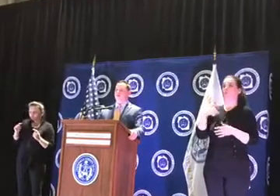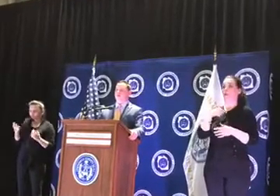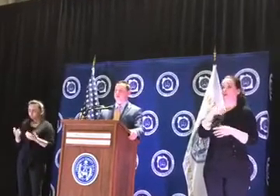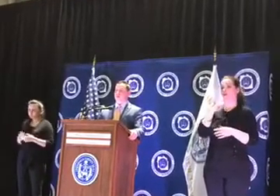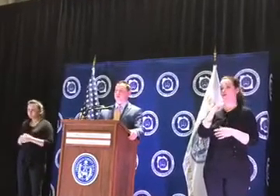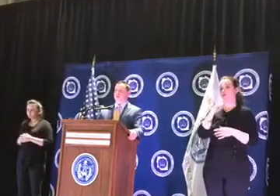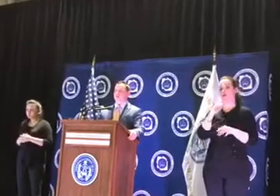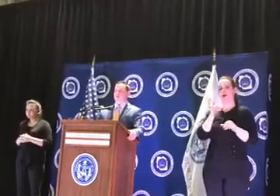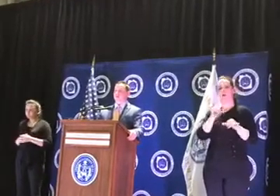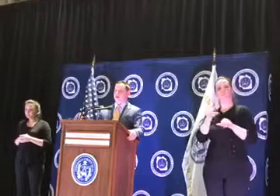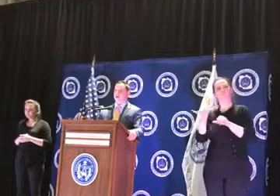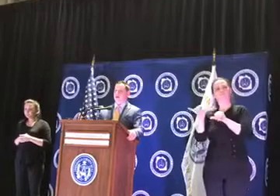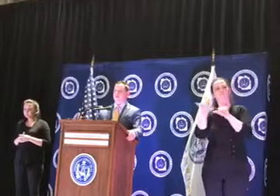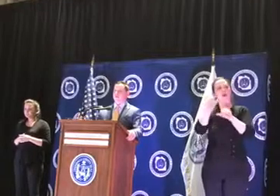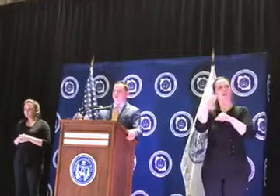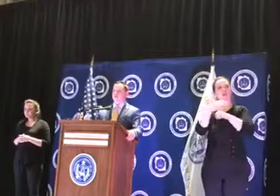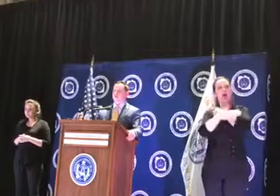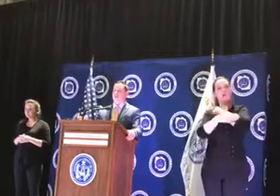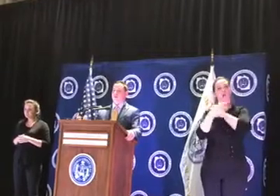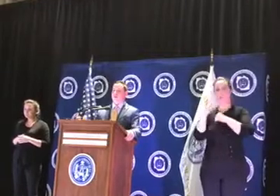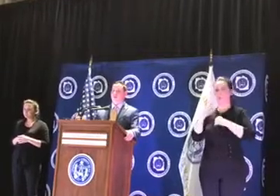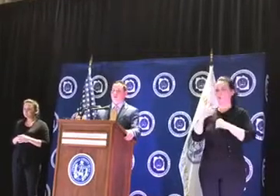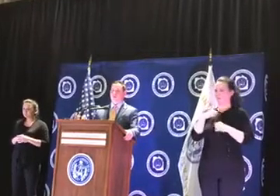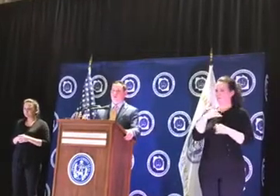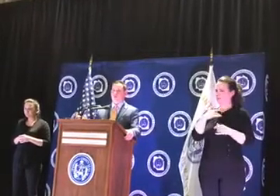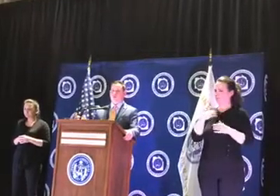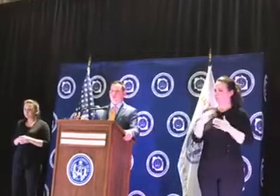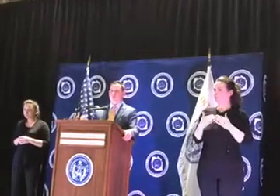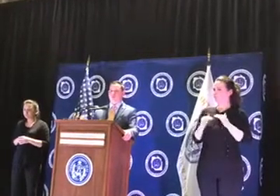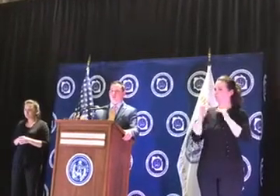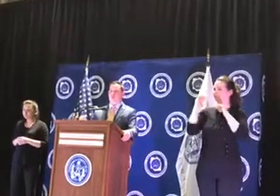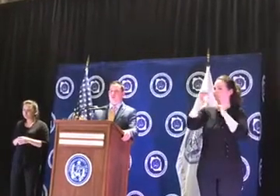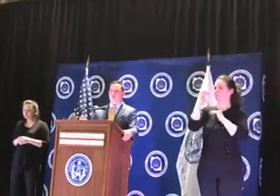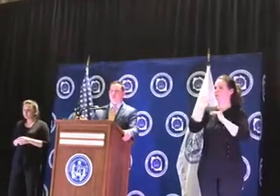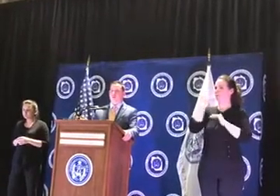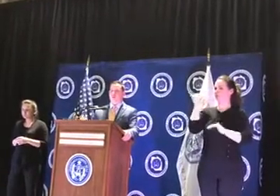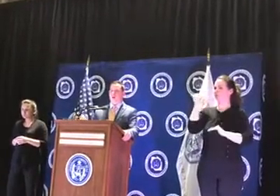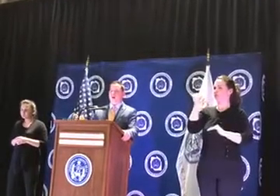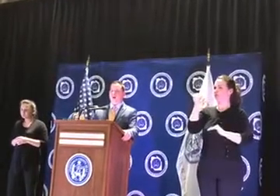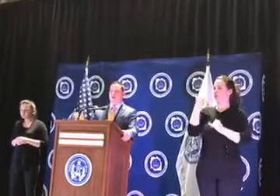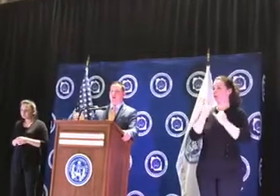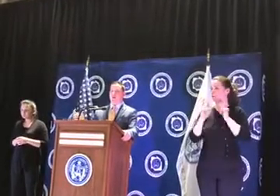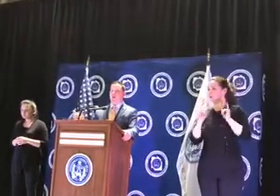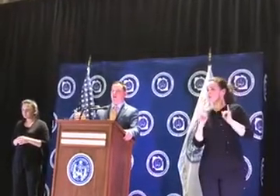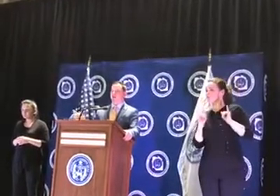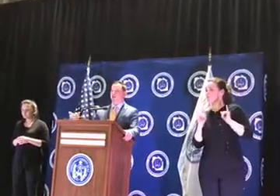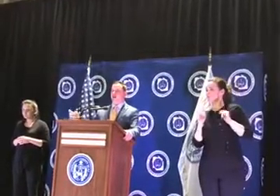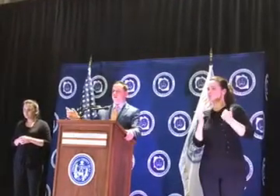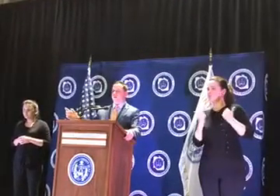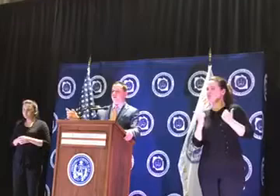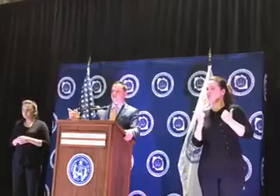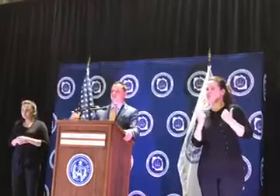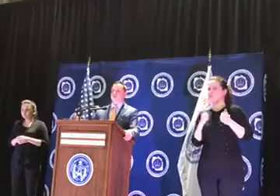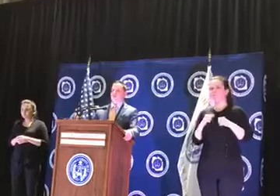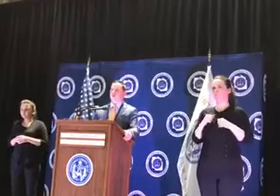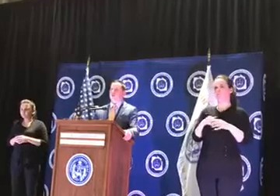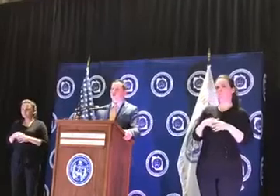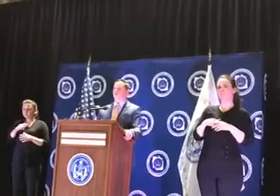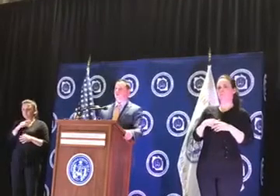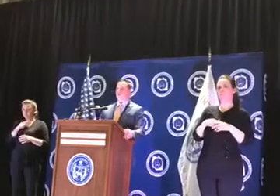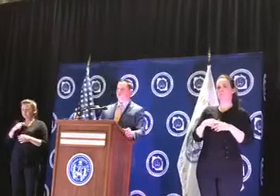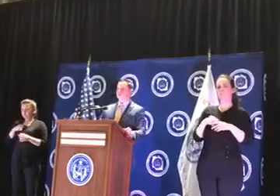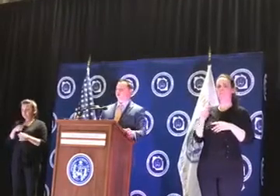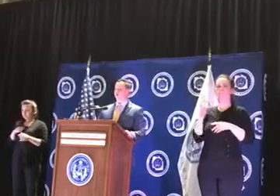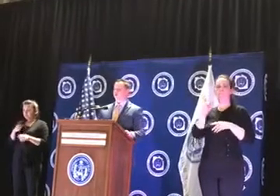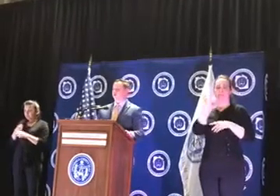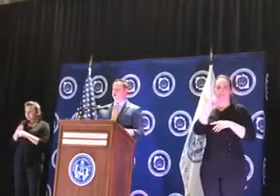everybody to a degree has a responsibility to your community that you're serving to try to get supply chain.